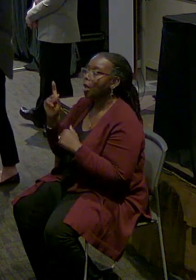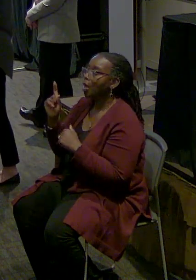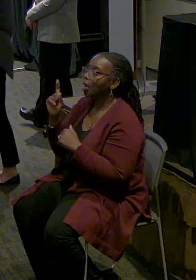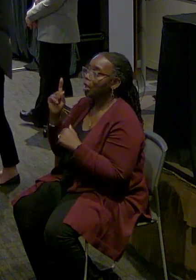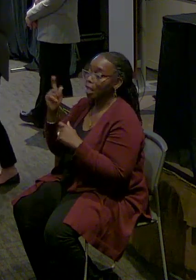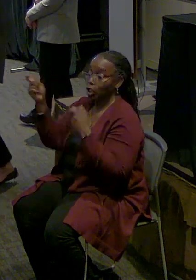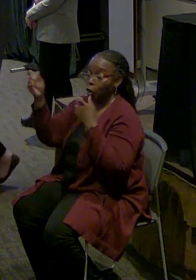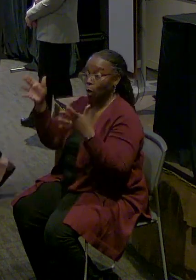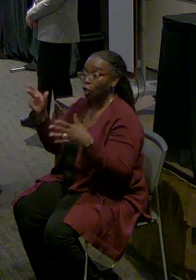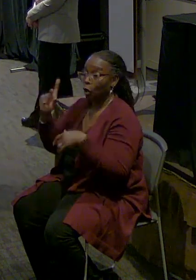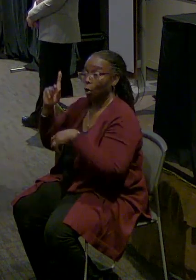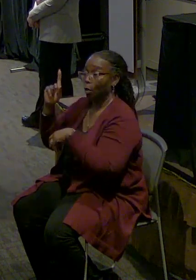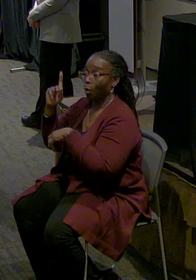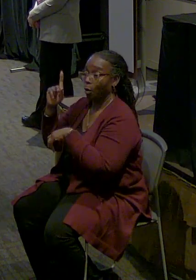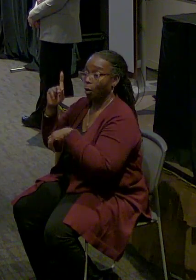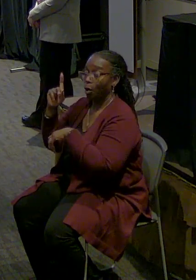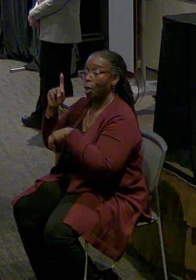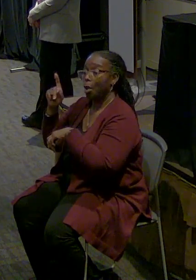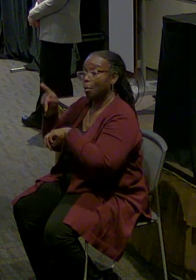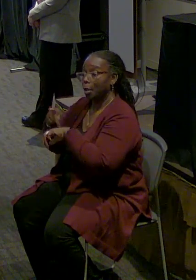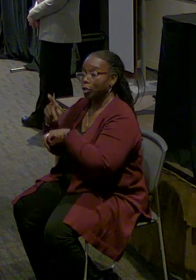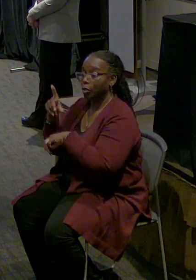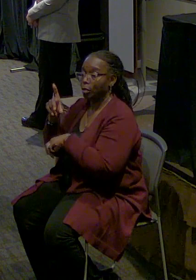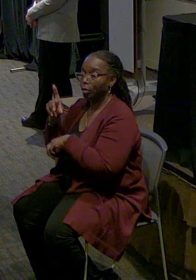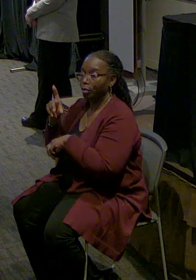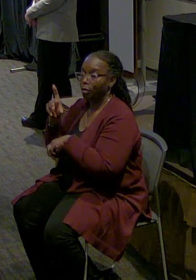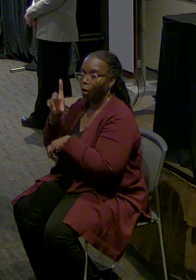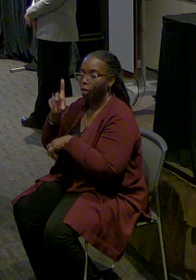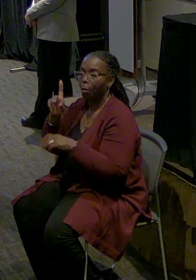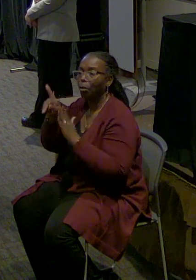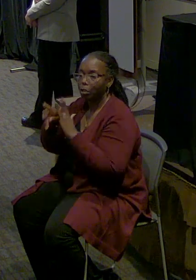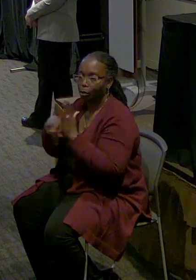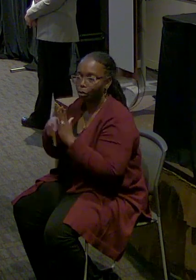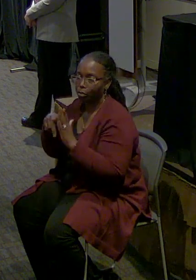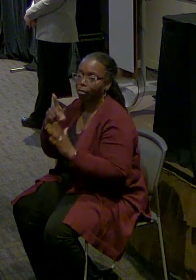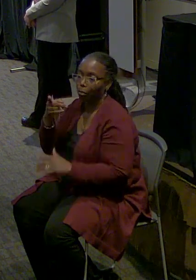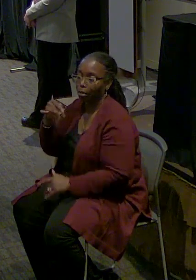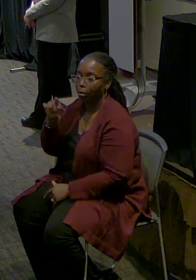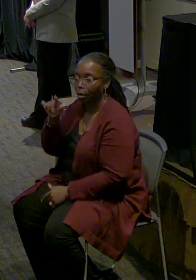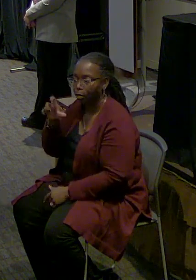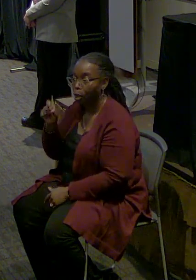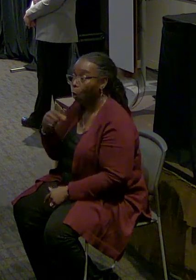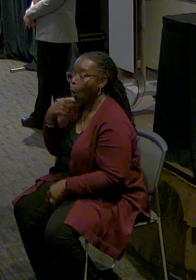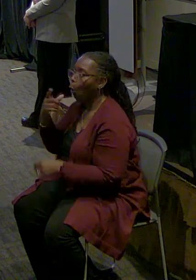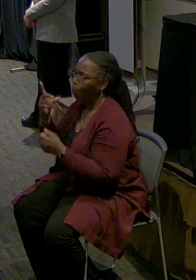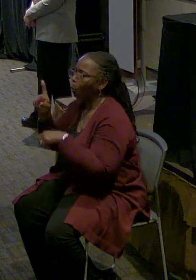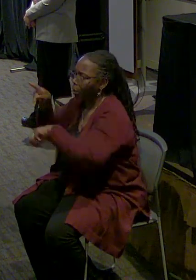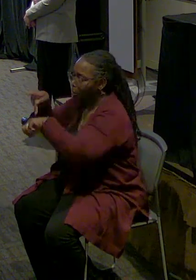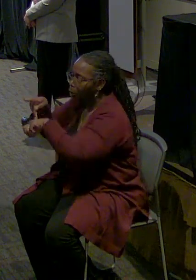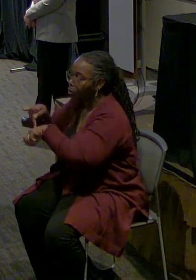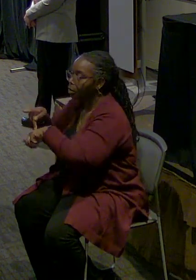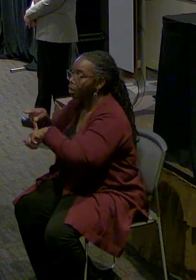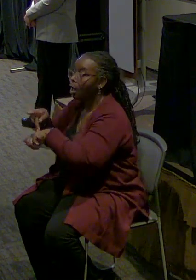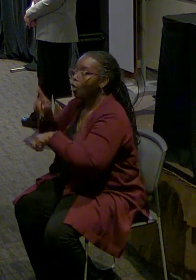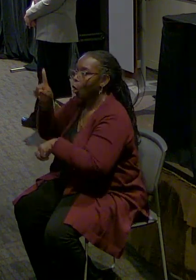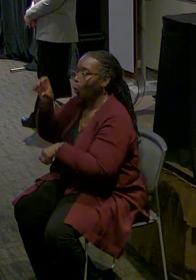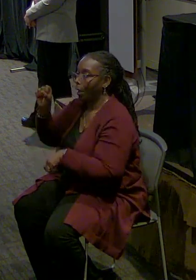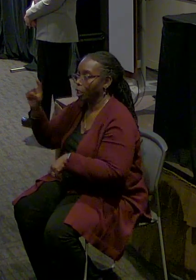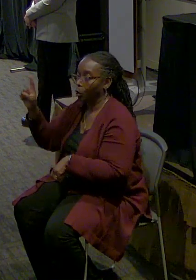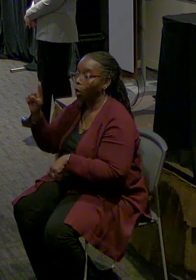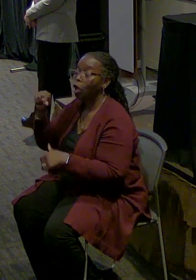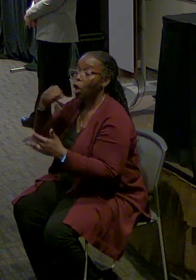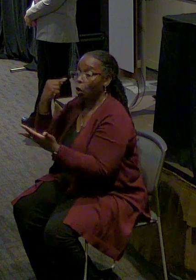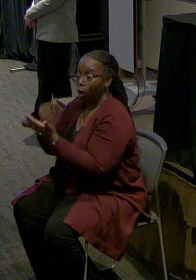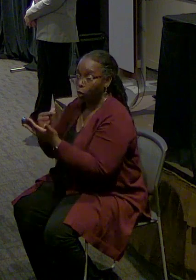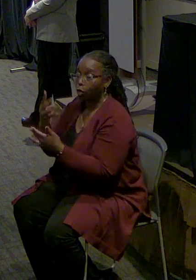as a director, principal dives, data dives with principals. When I tell principals that our 1S1, which is